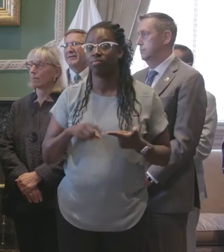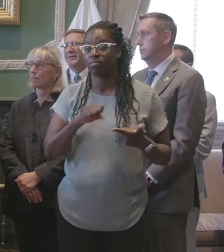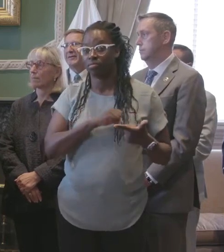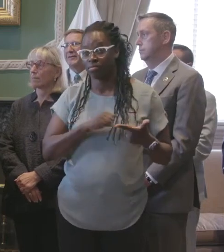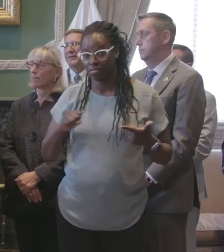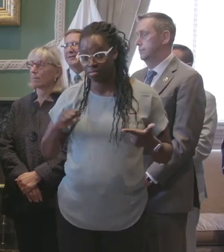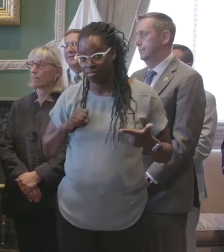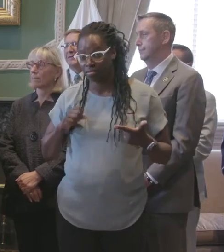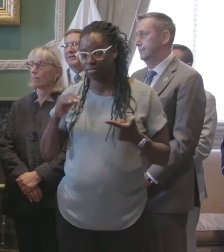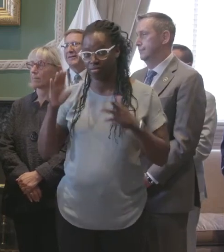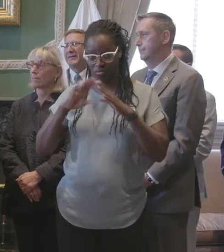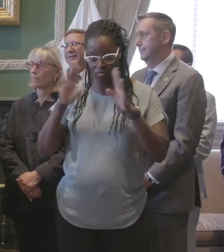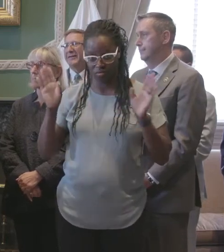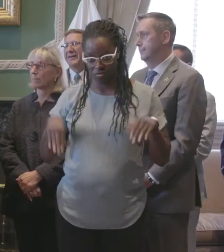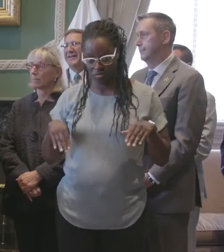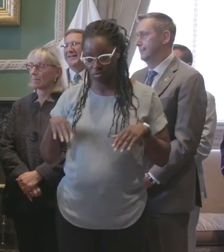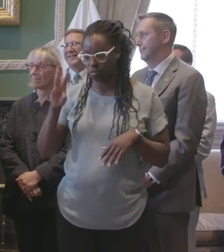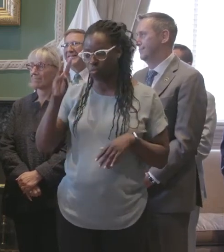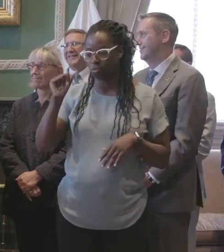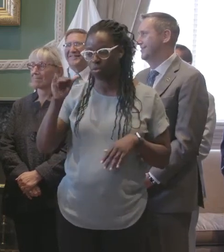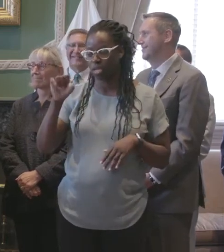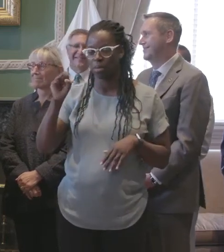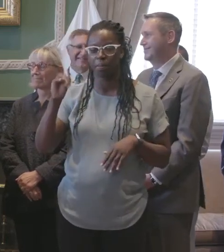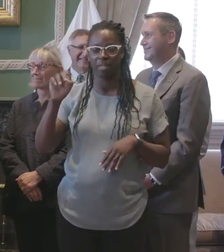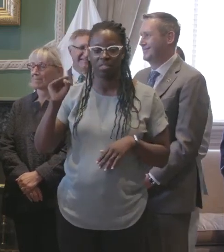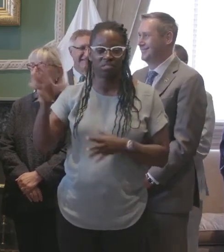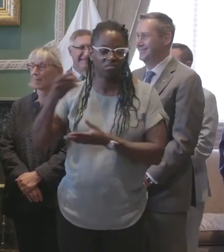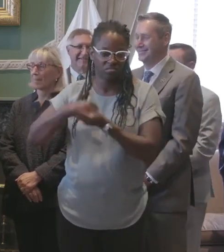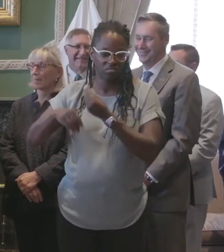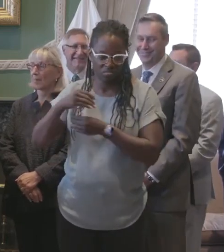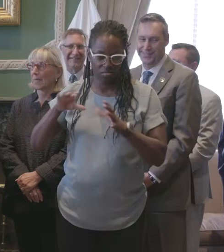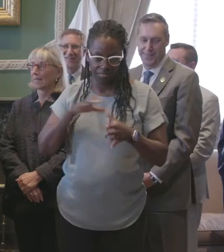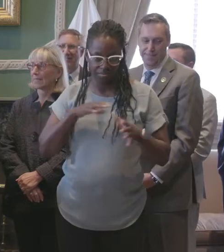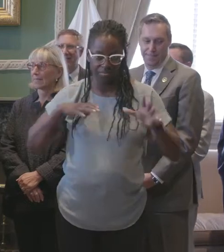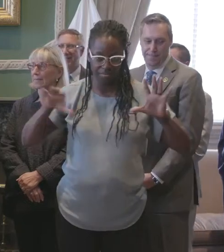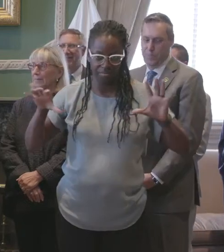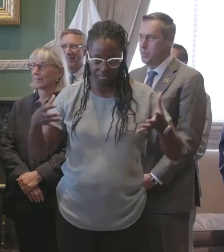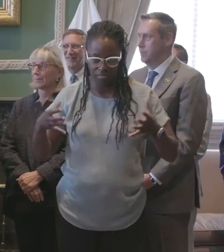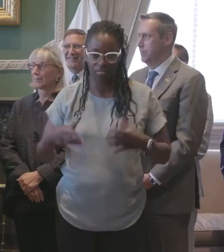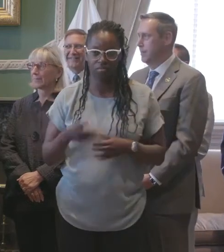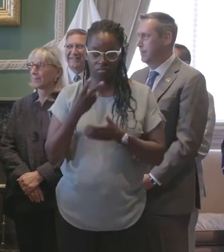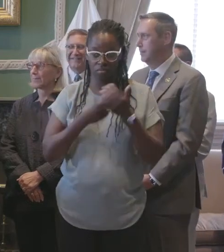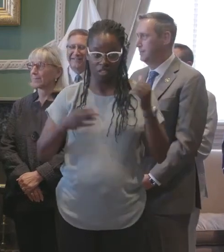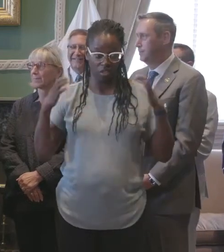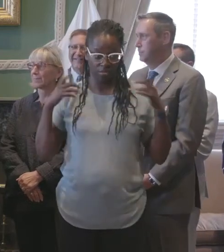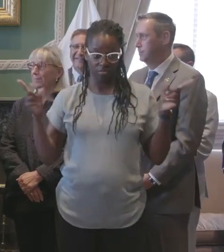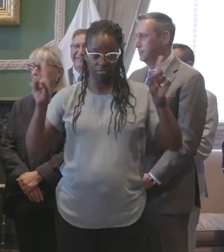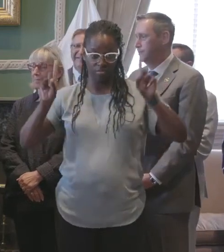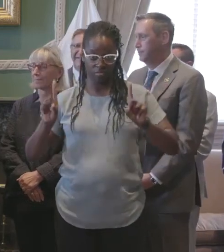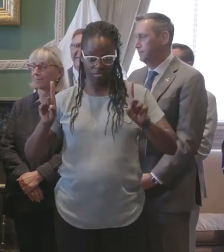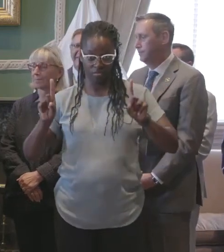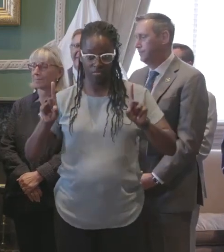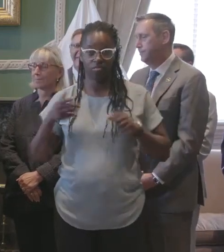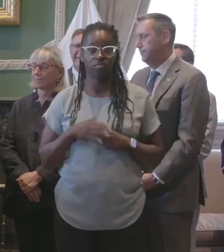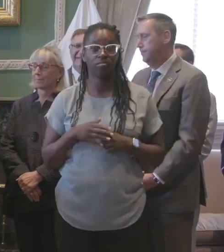I never served in Ways and Means. And one of it is the work that's